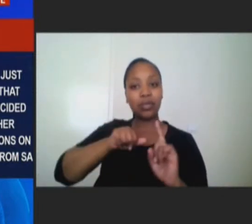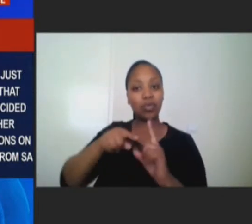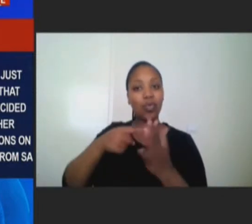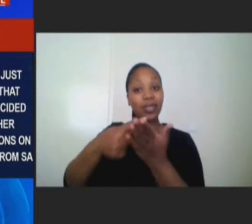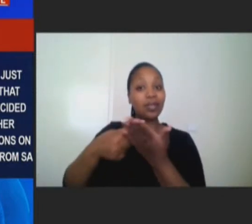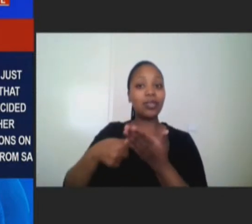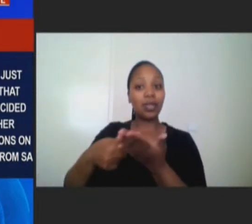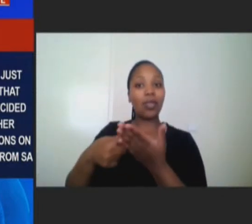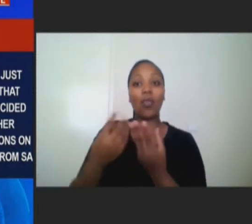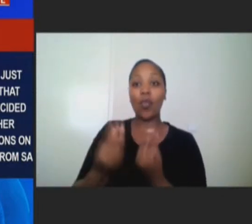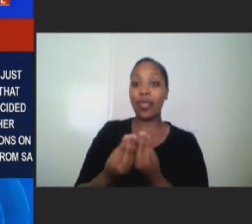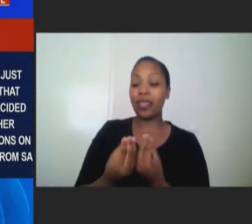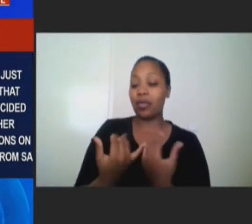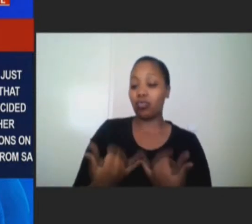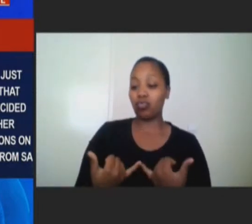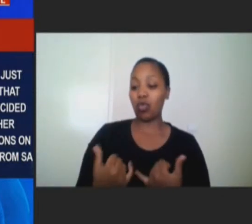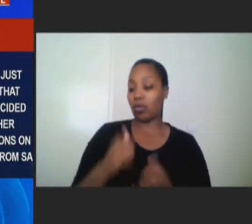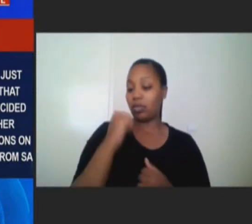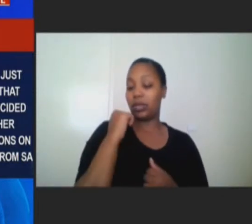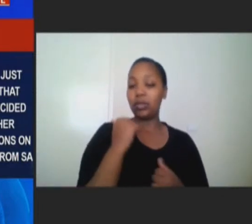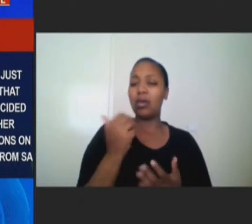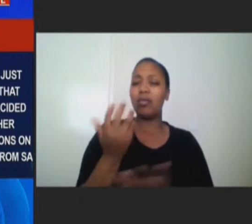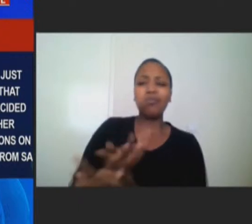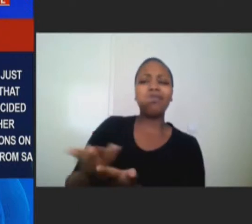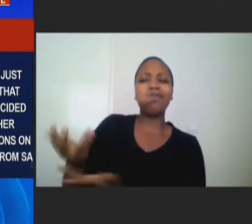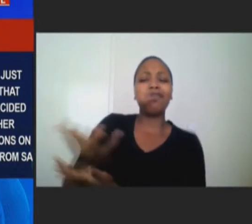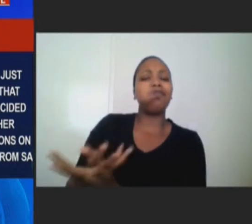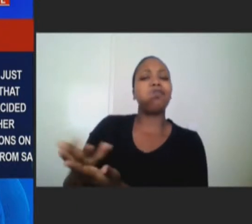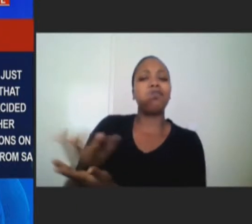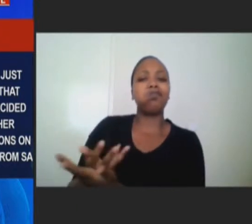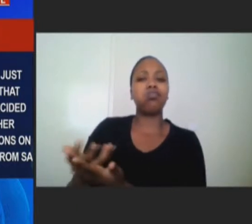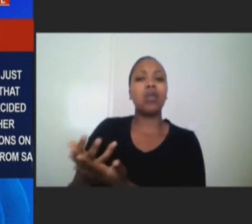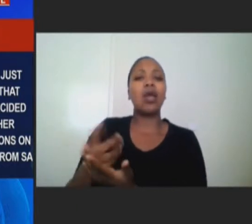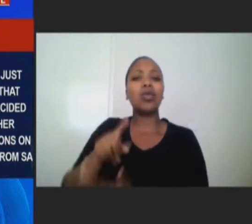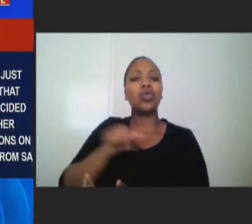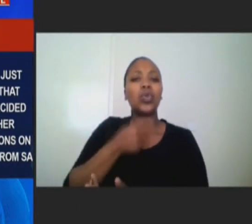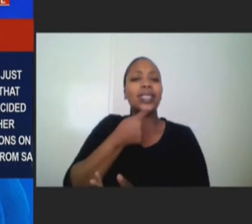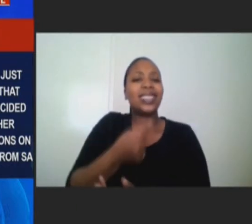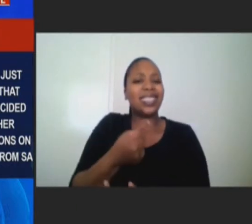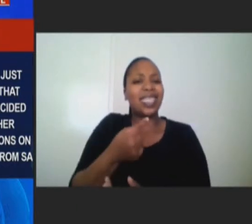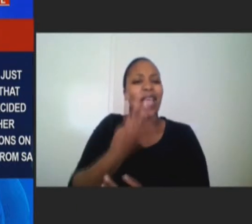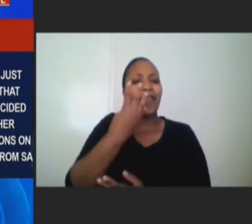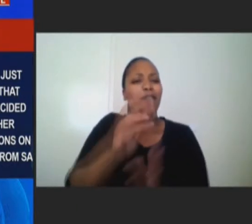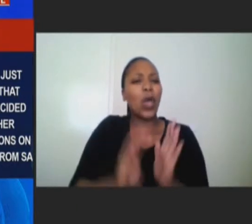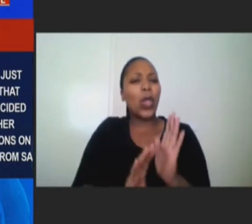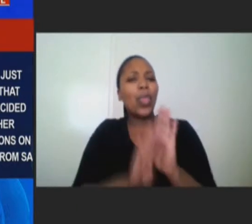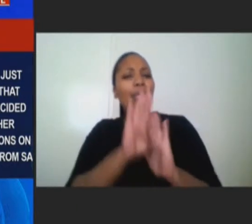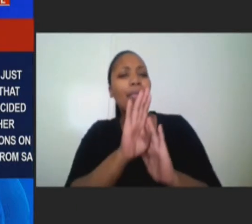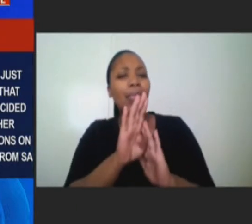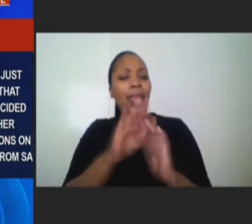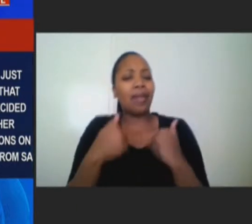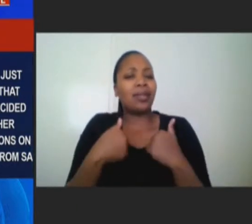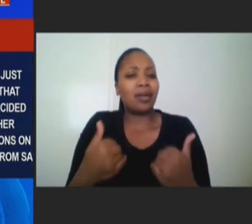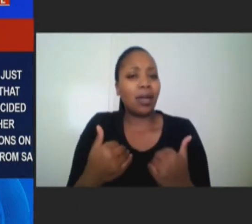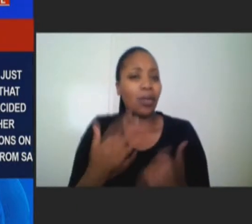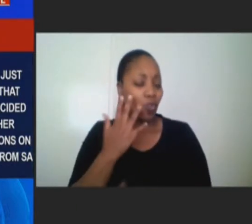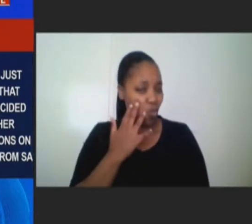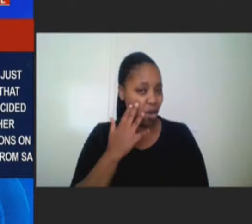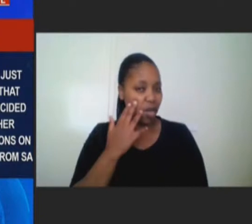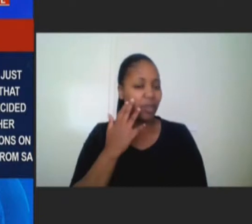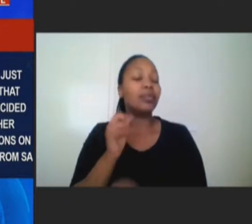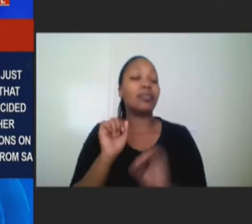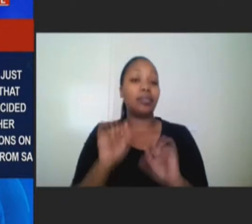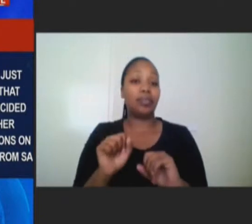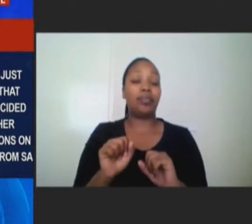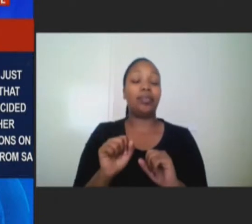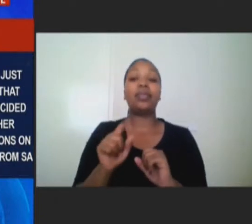overnight about when do we actually say that we've entered the 4th wave. technically, there's a definition, as